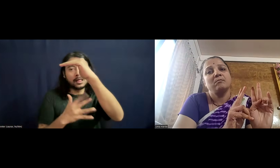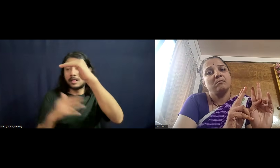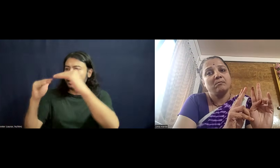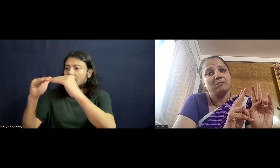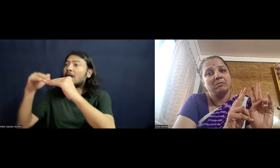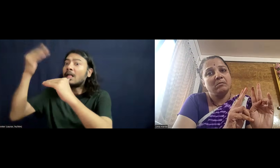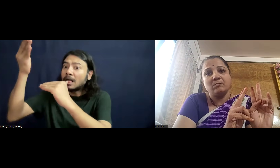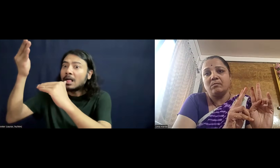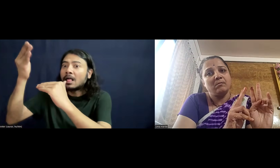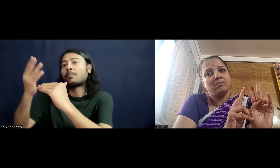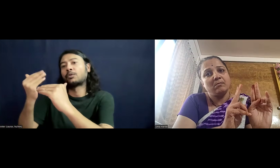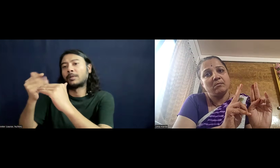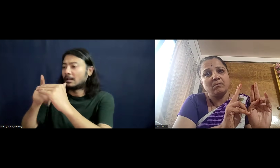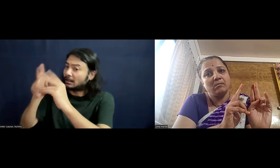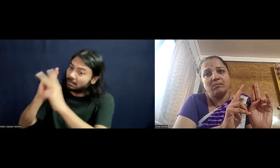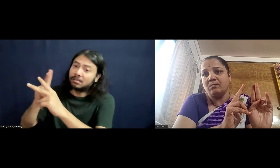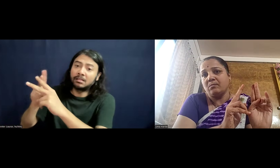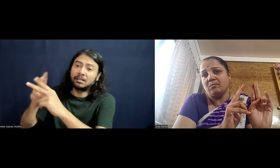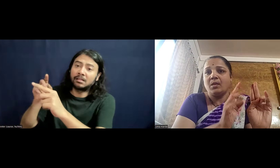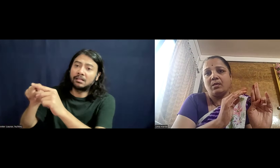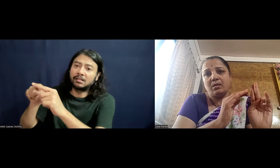They're permanently there.